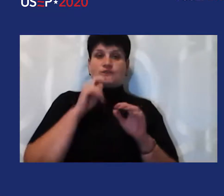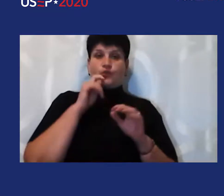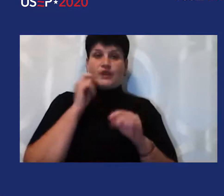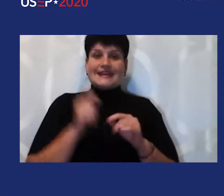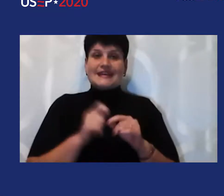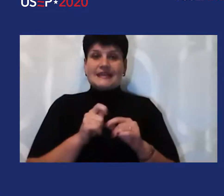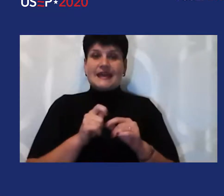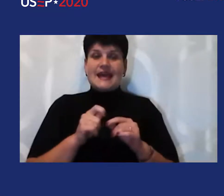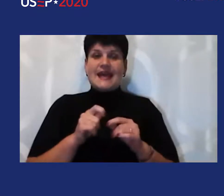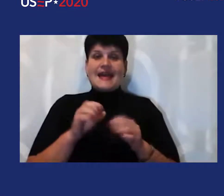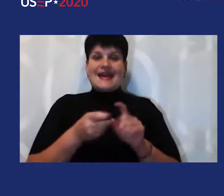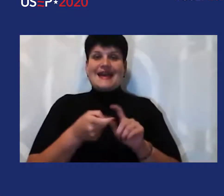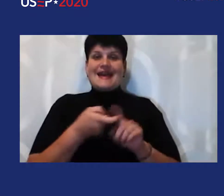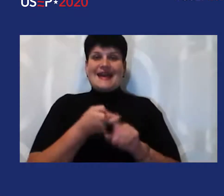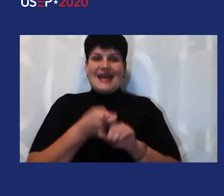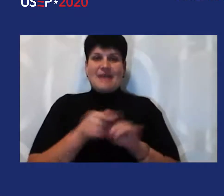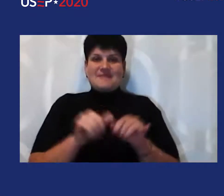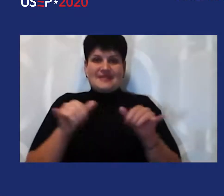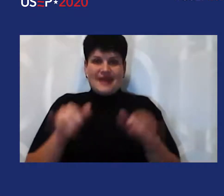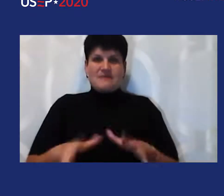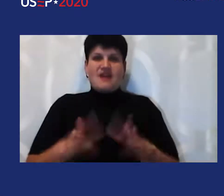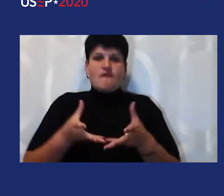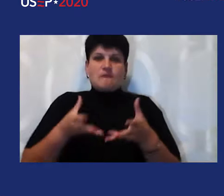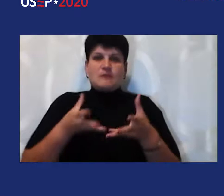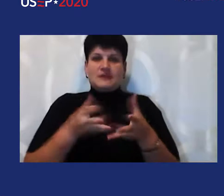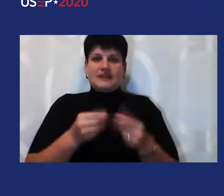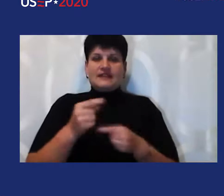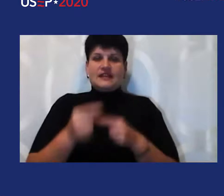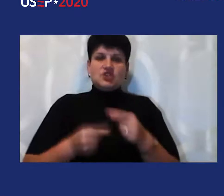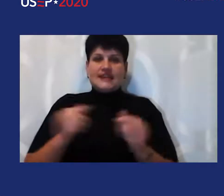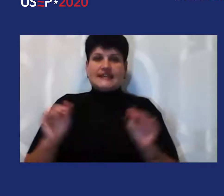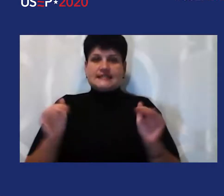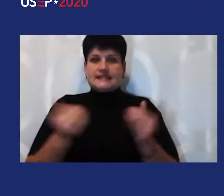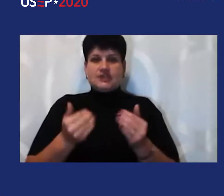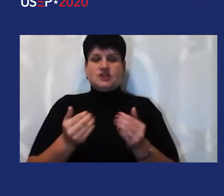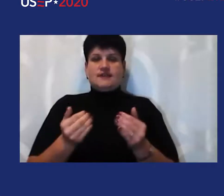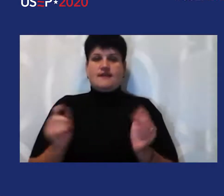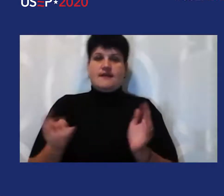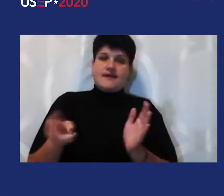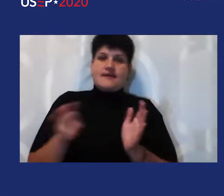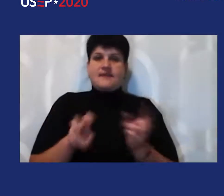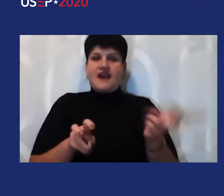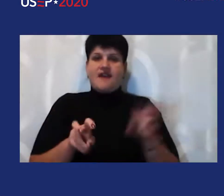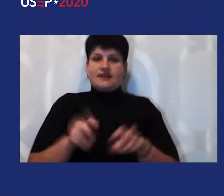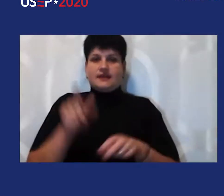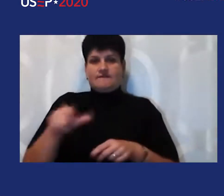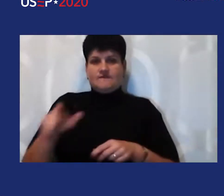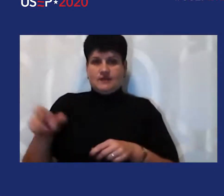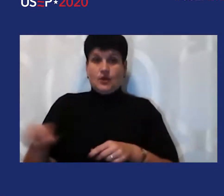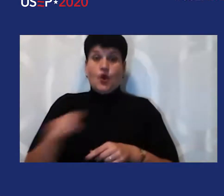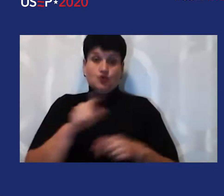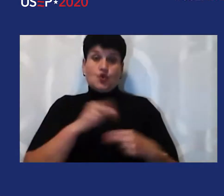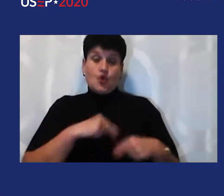influence the outcome of the elections. In Ukraine, the pandemic impacted